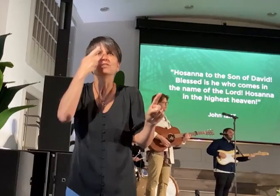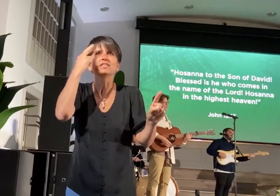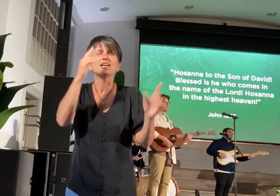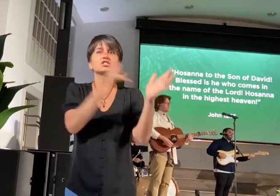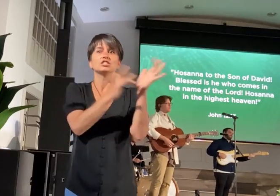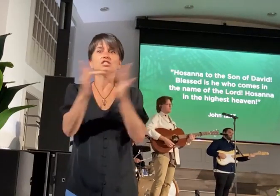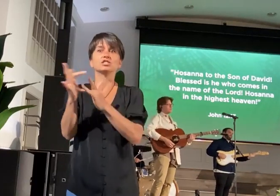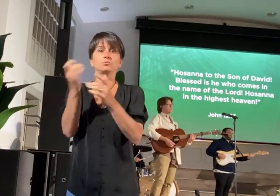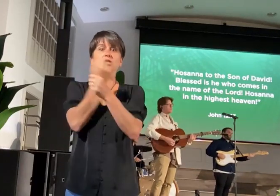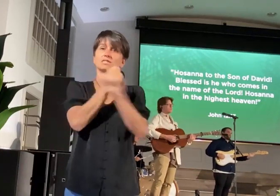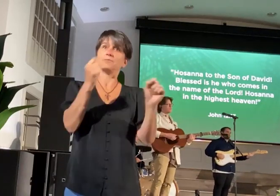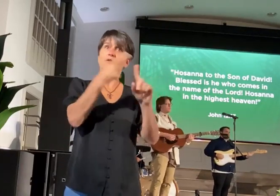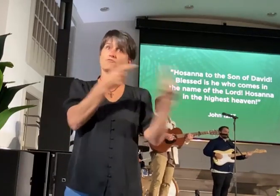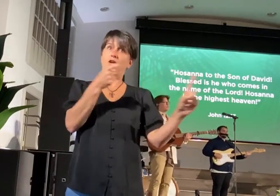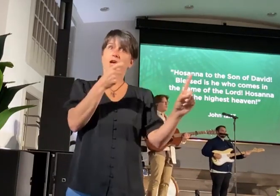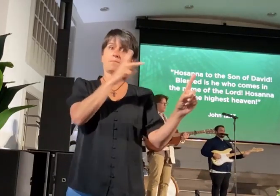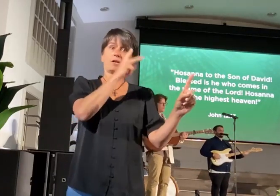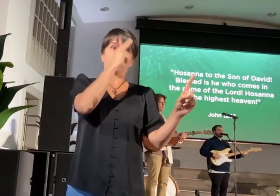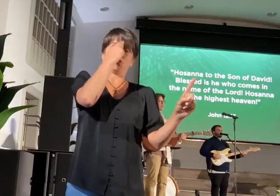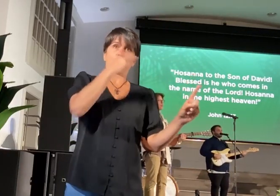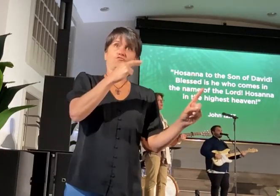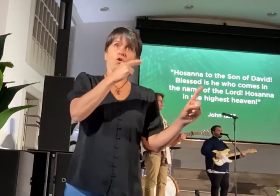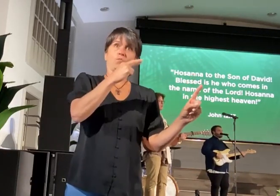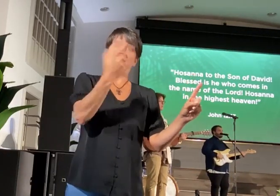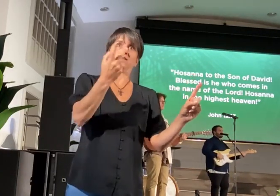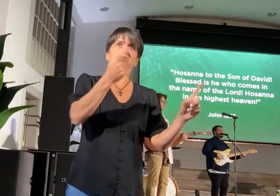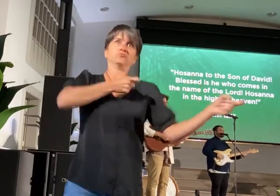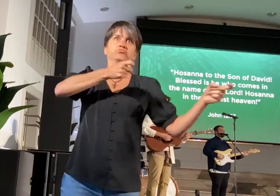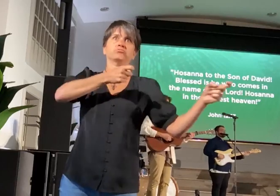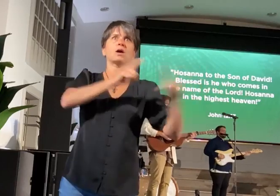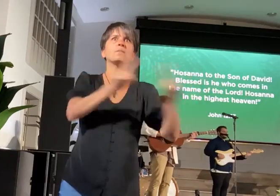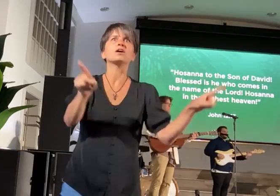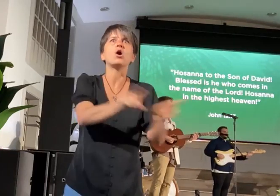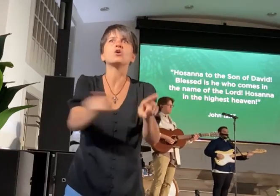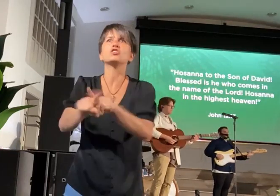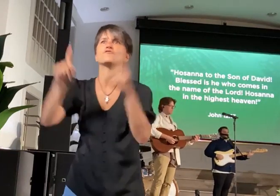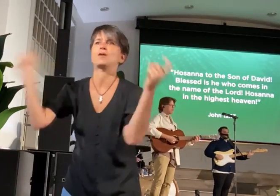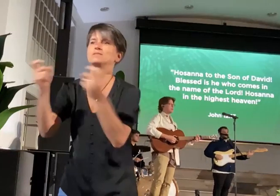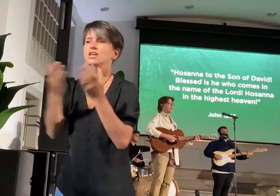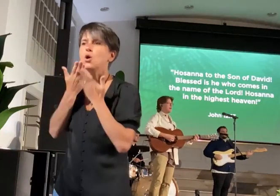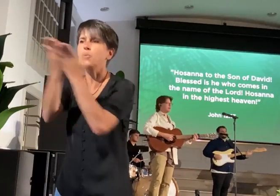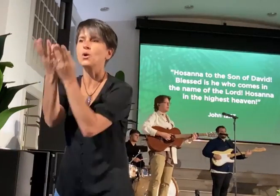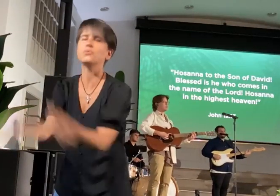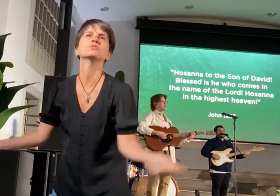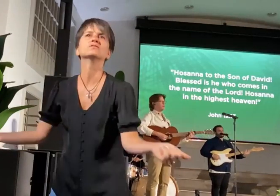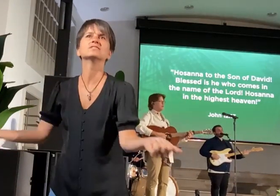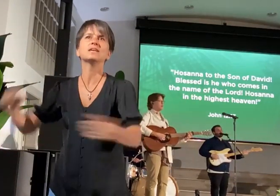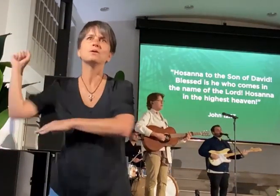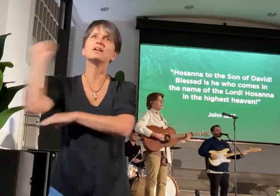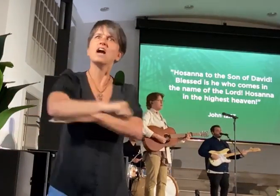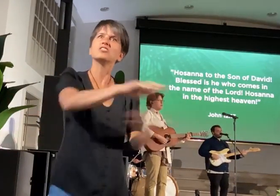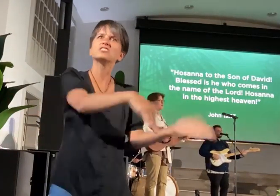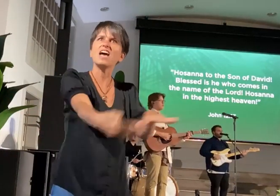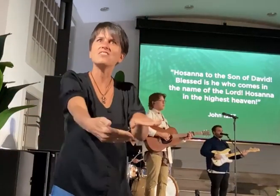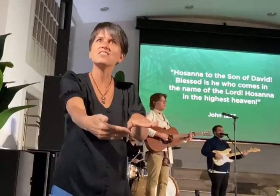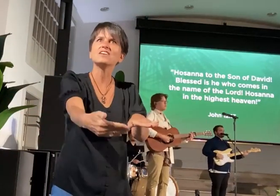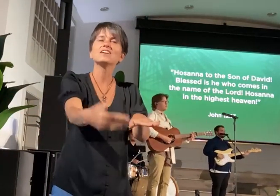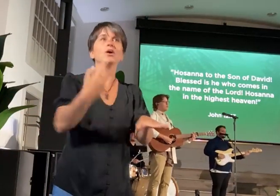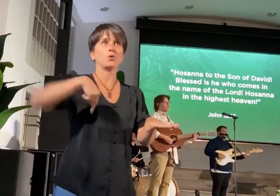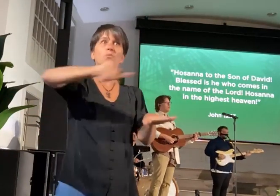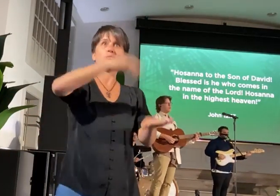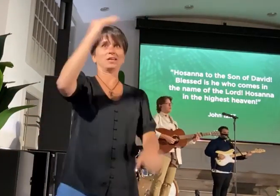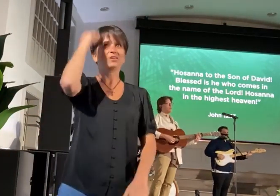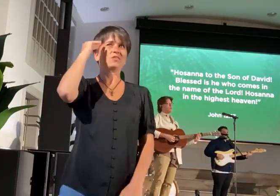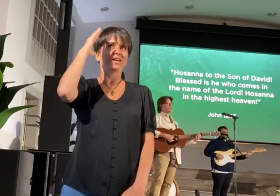not just going to save them from the Roman Empire. He was going to save them from sin, hell, death, and the grave, and give them eternal life. You and I know